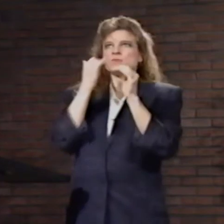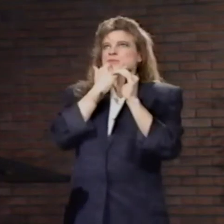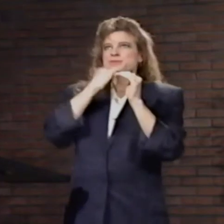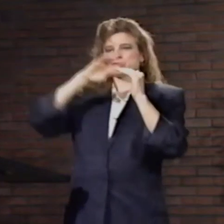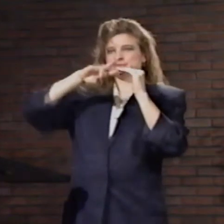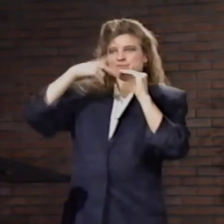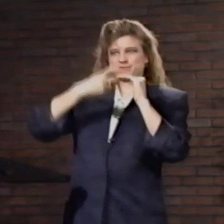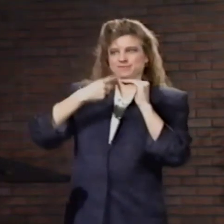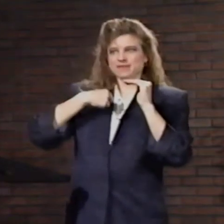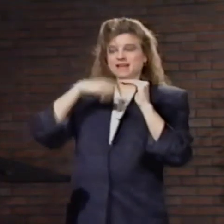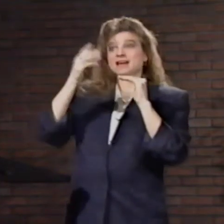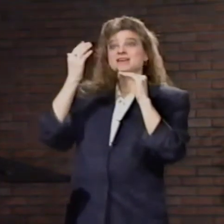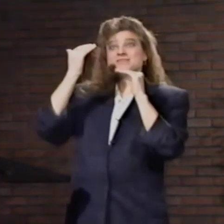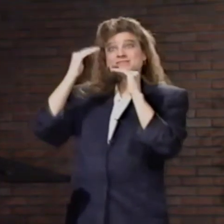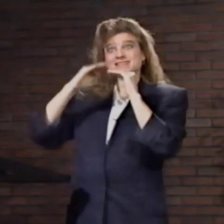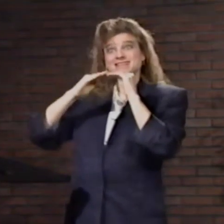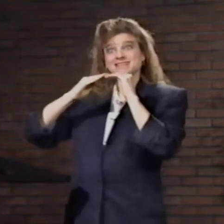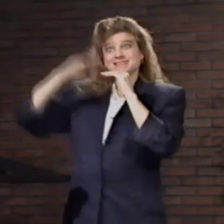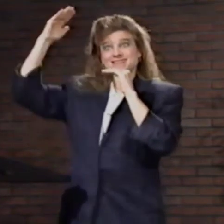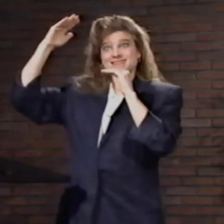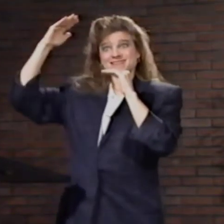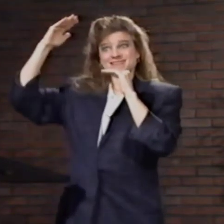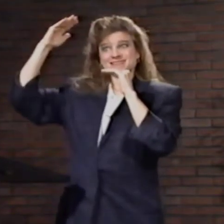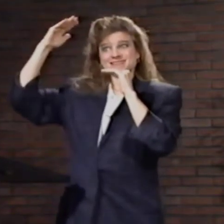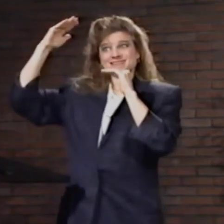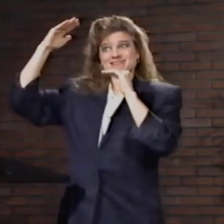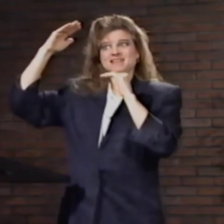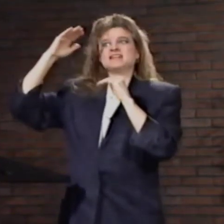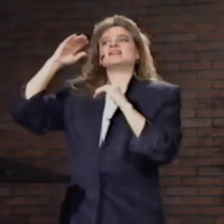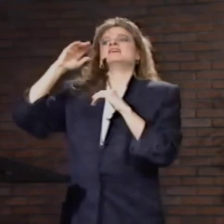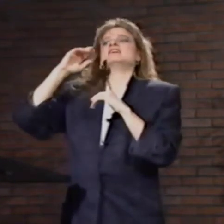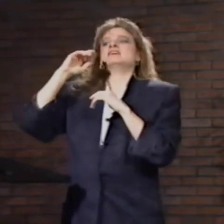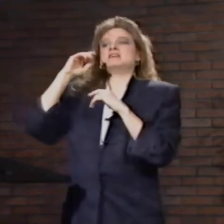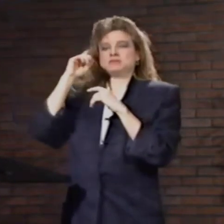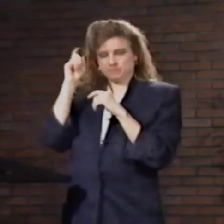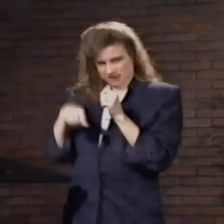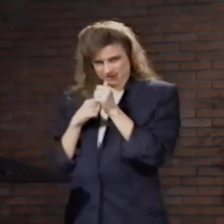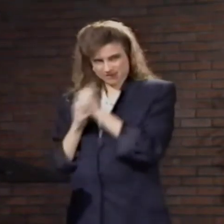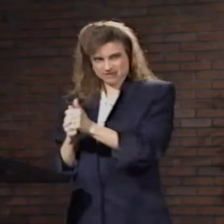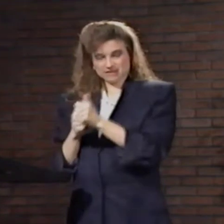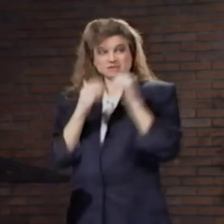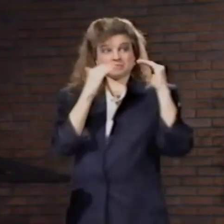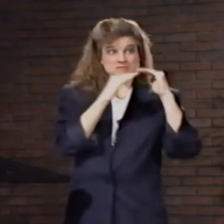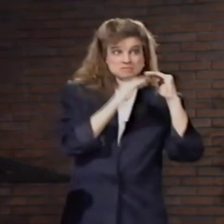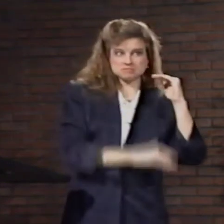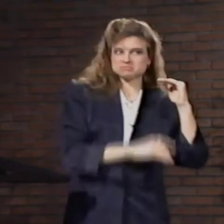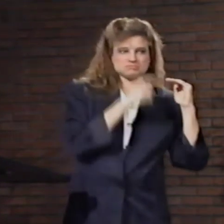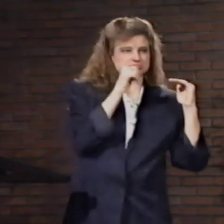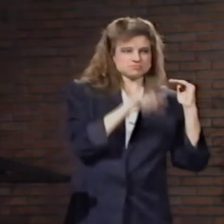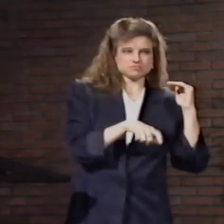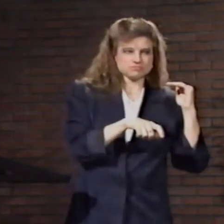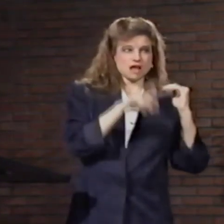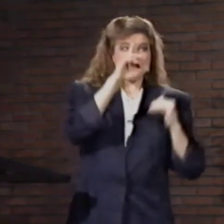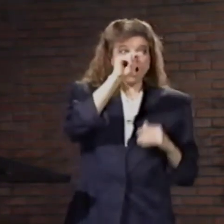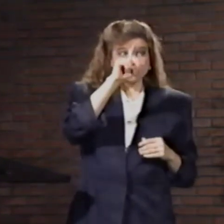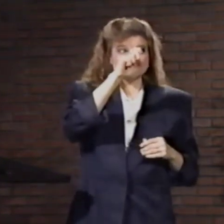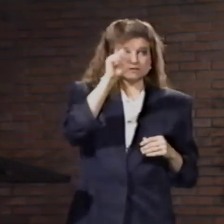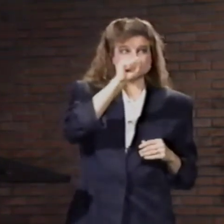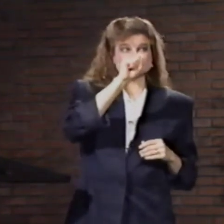to the ADA. Oh no, I'm sorry. If you have more than 15 employees, then you must follow the ADA. If you have